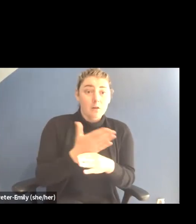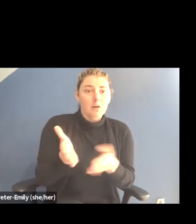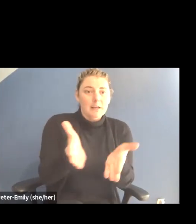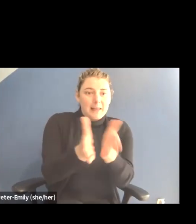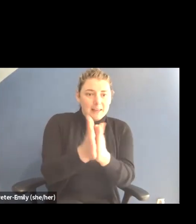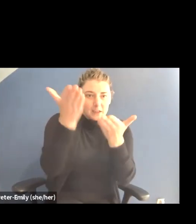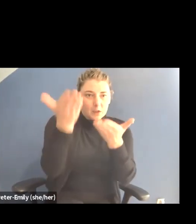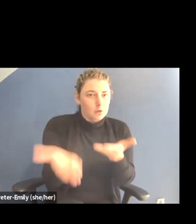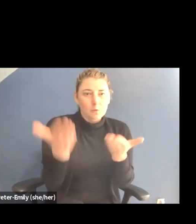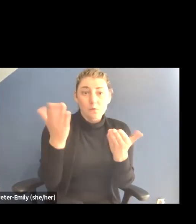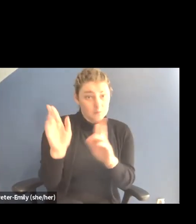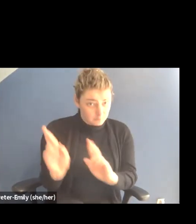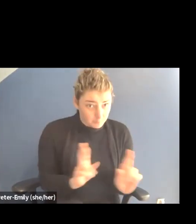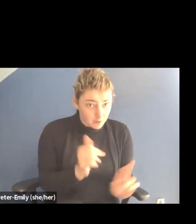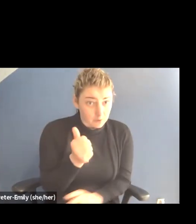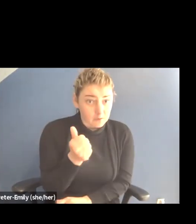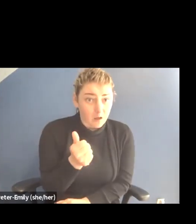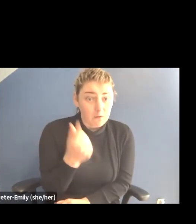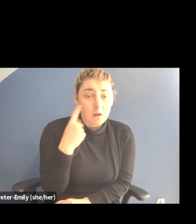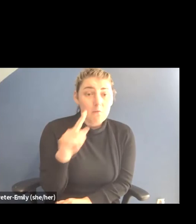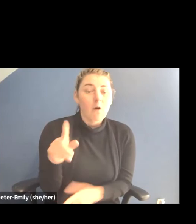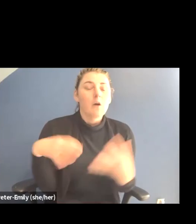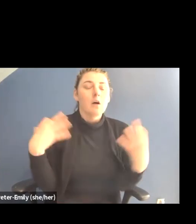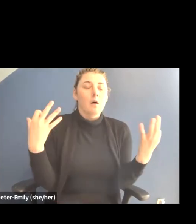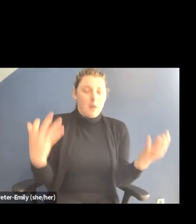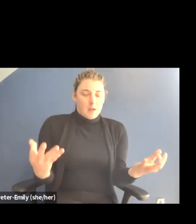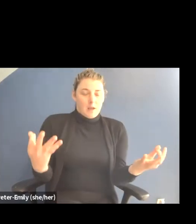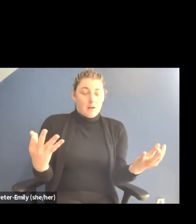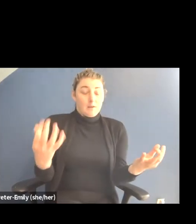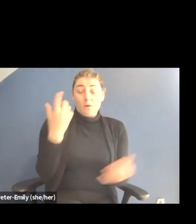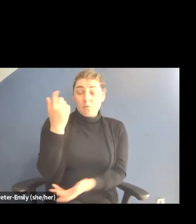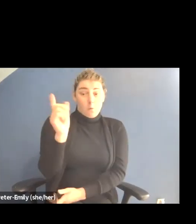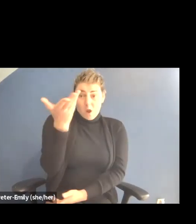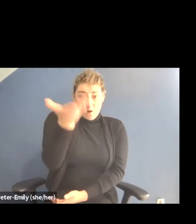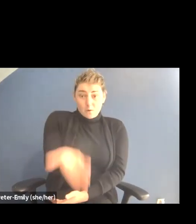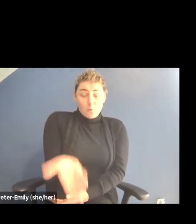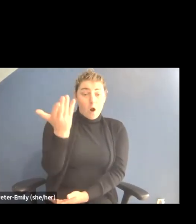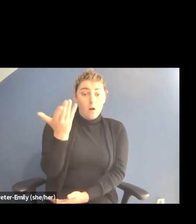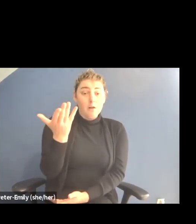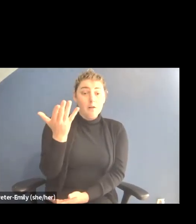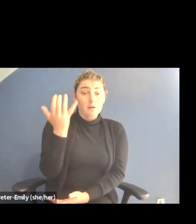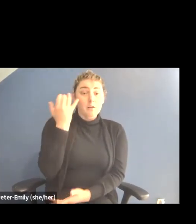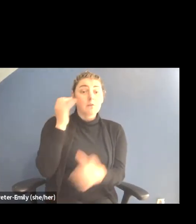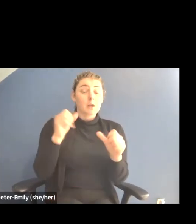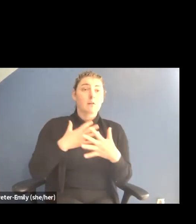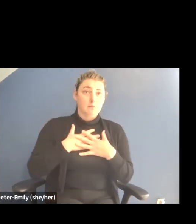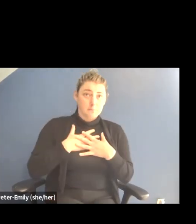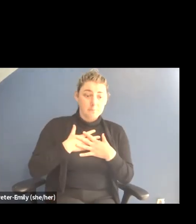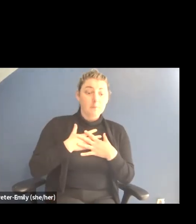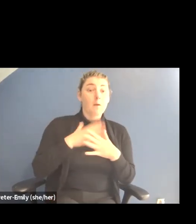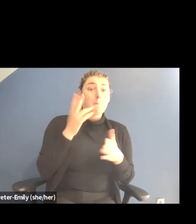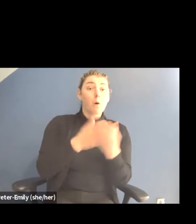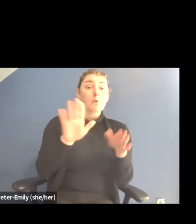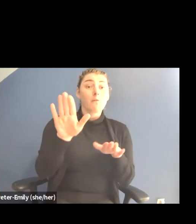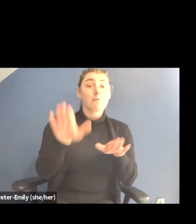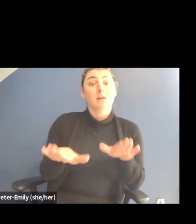you to just prepare yourself for a meditation. So wherever you are, if you can place both feet on